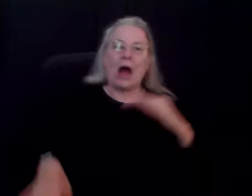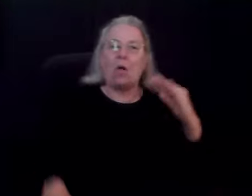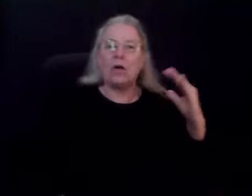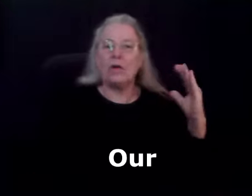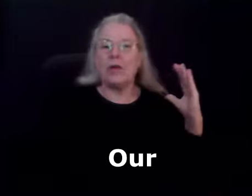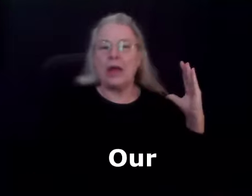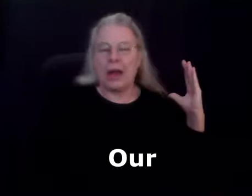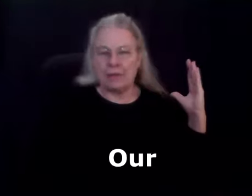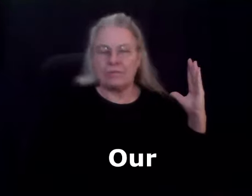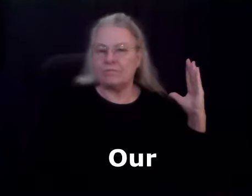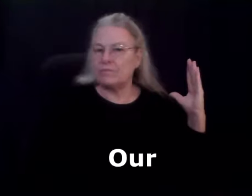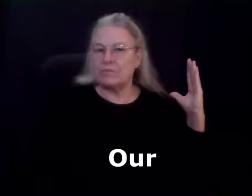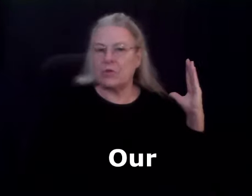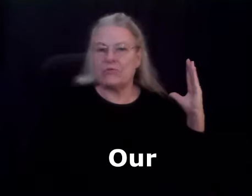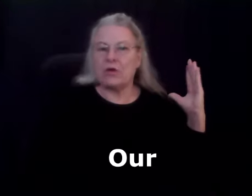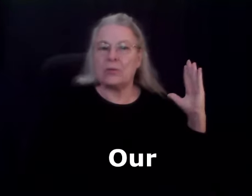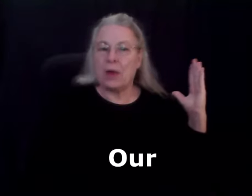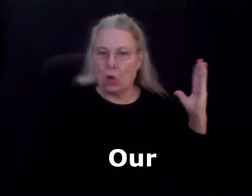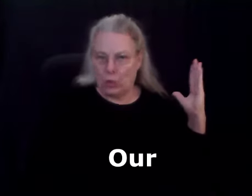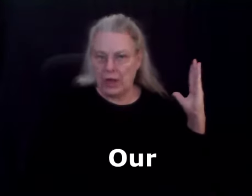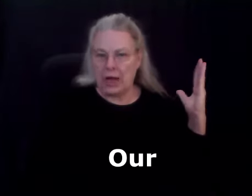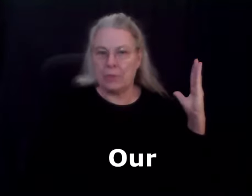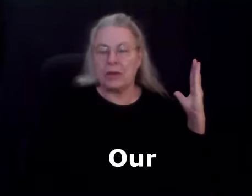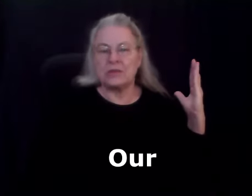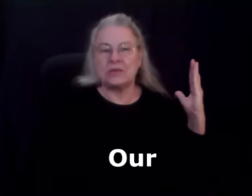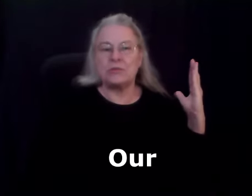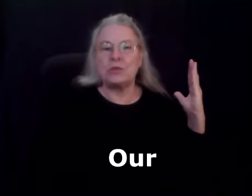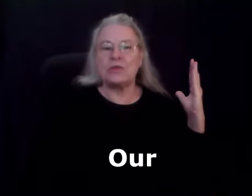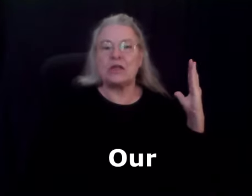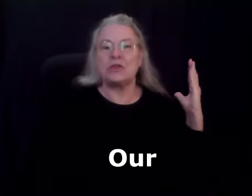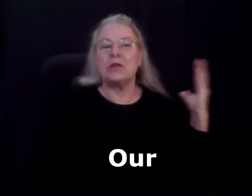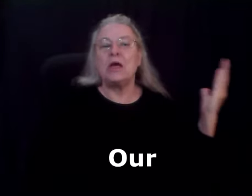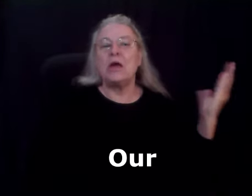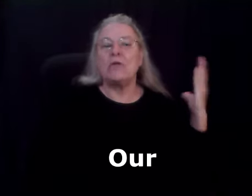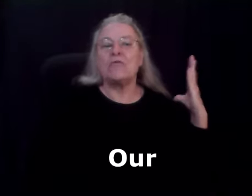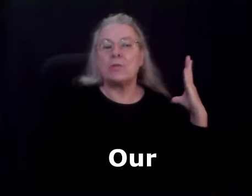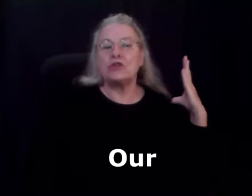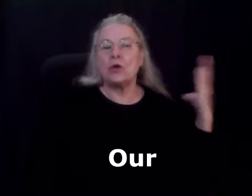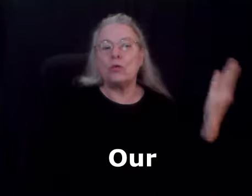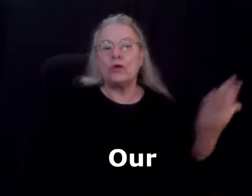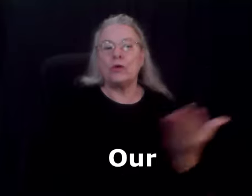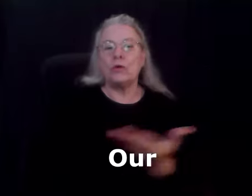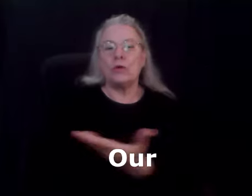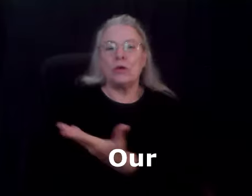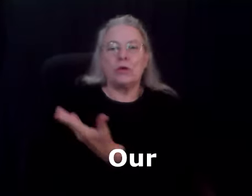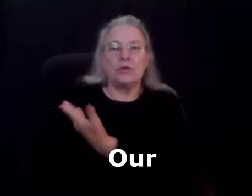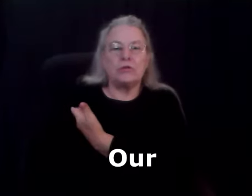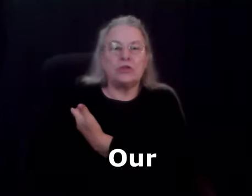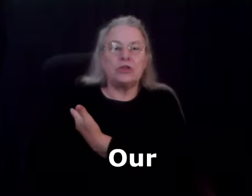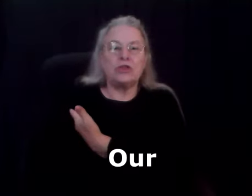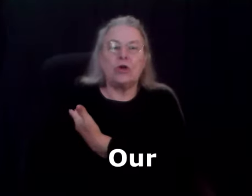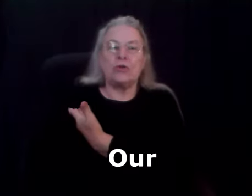Hour, and we've talked about open hand because it's possession from shoulder to shoulder. It's like